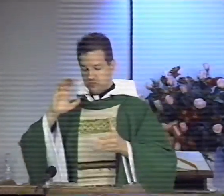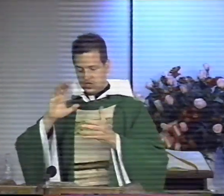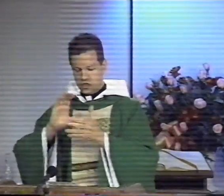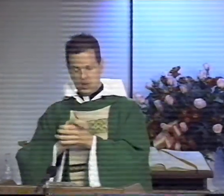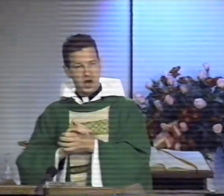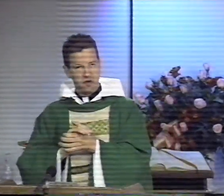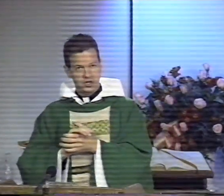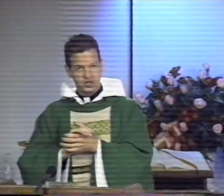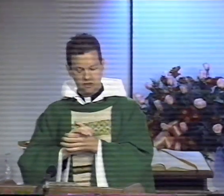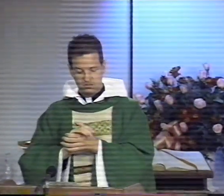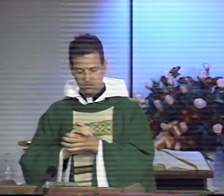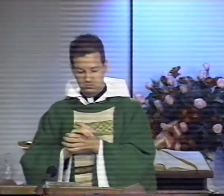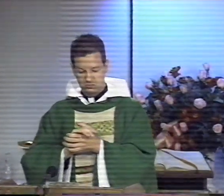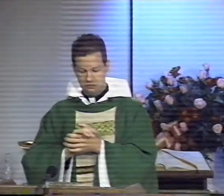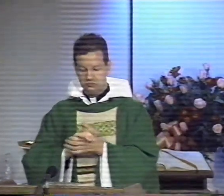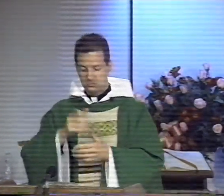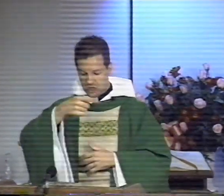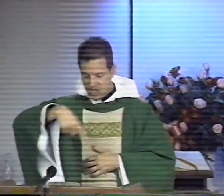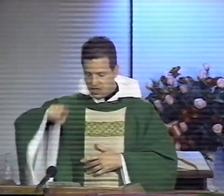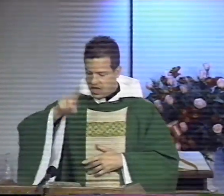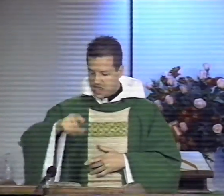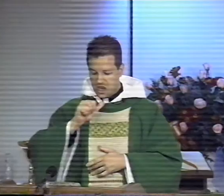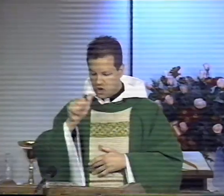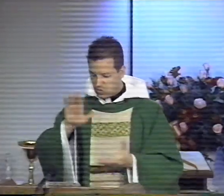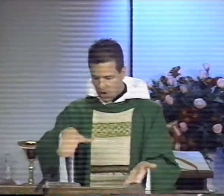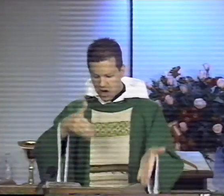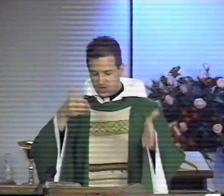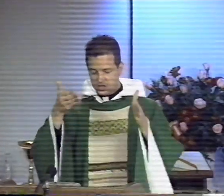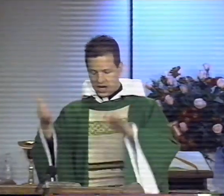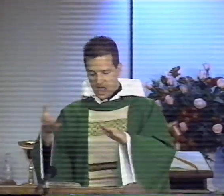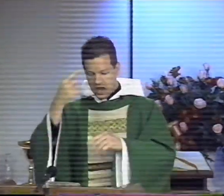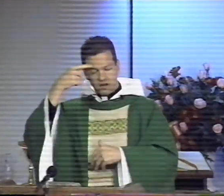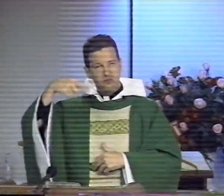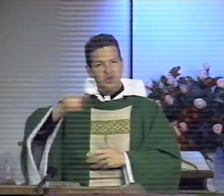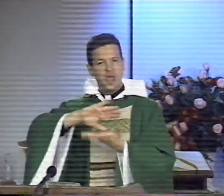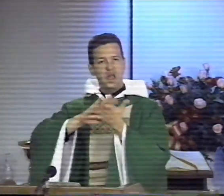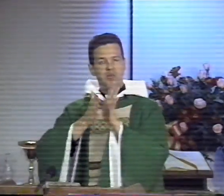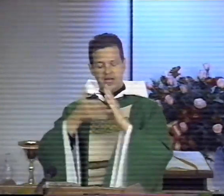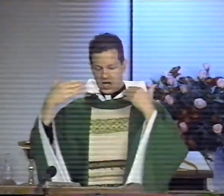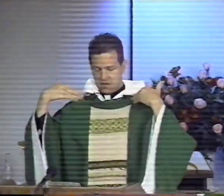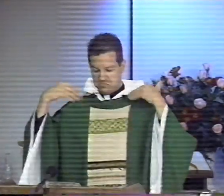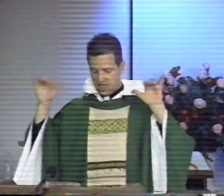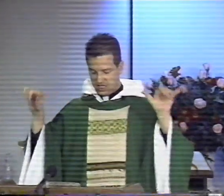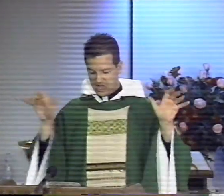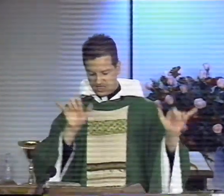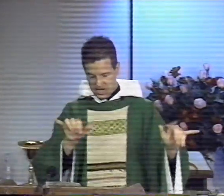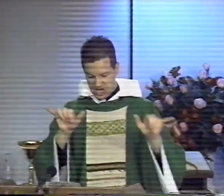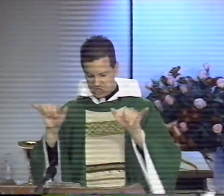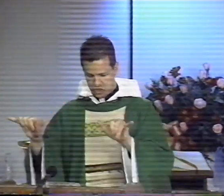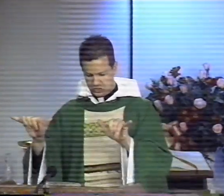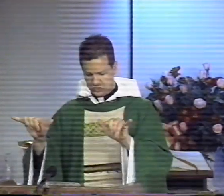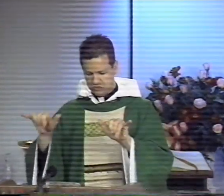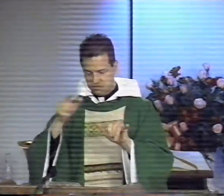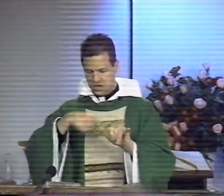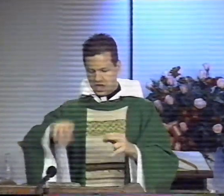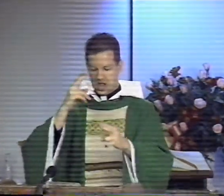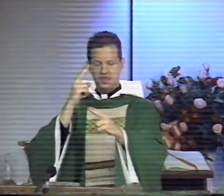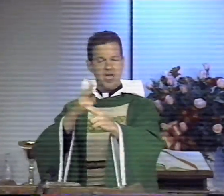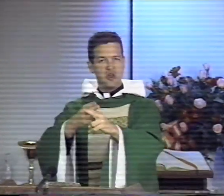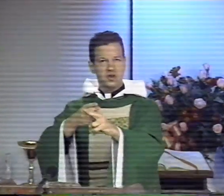to marriage. They can no longer die, for they have become like the angels, and they are